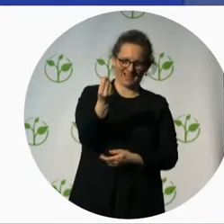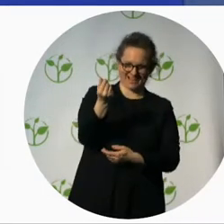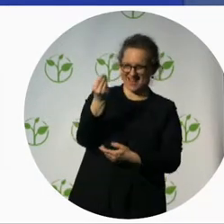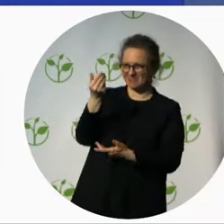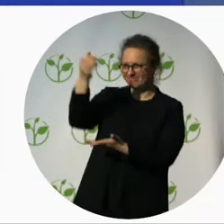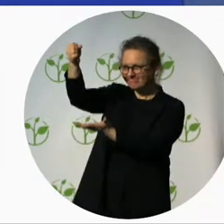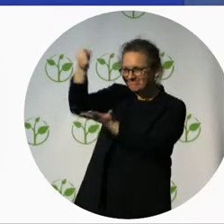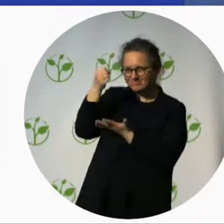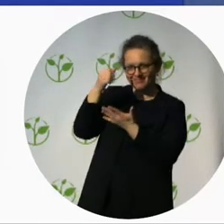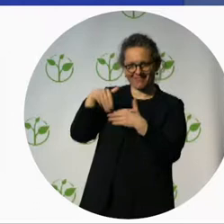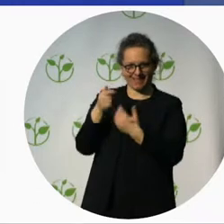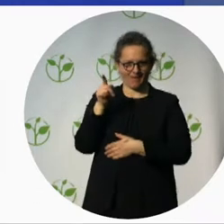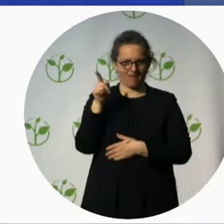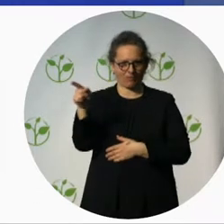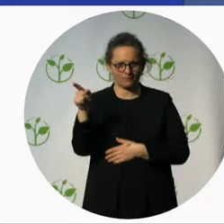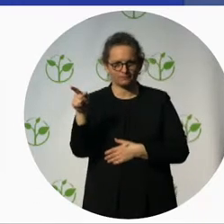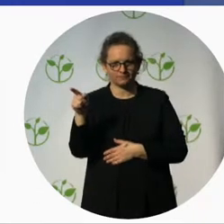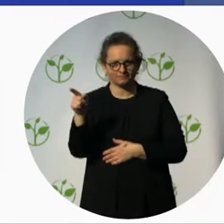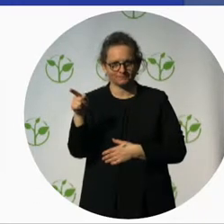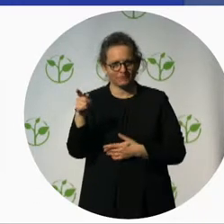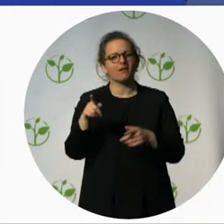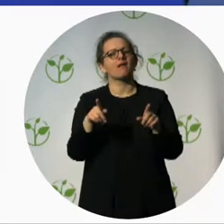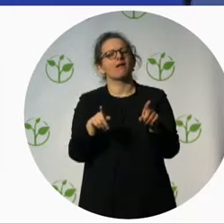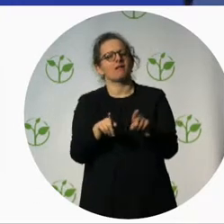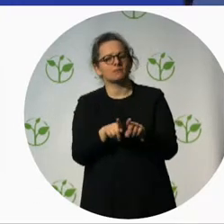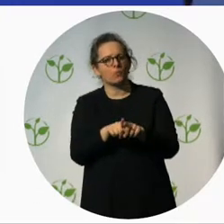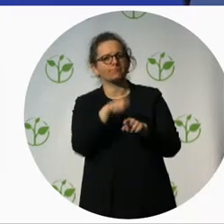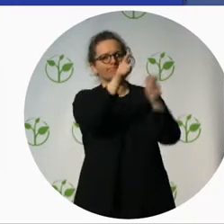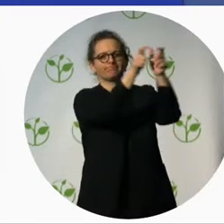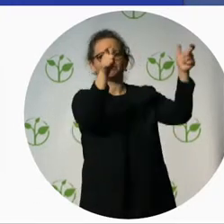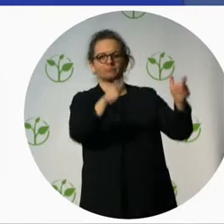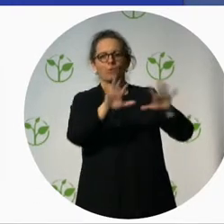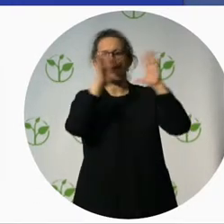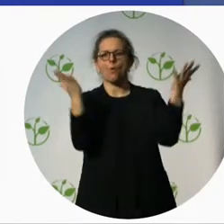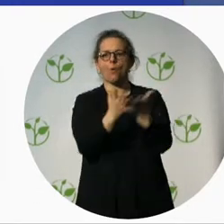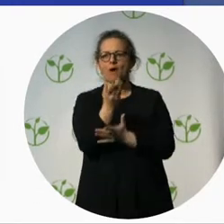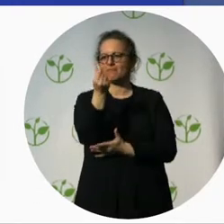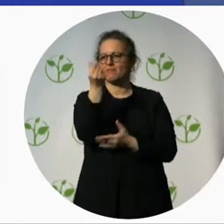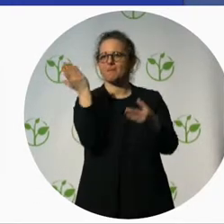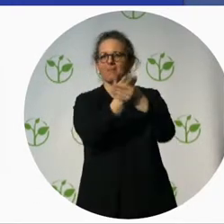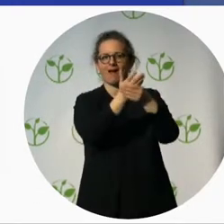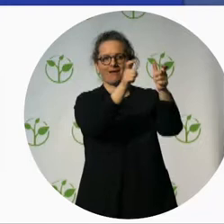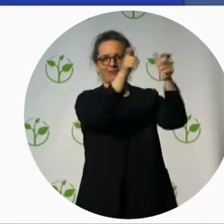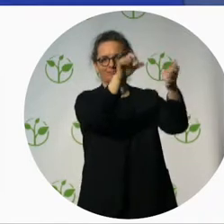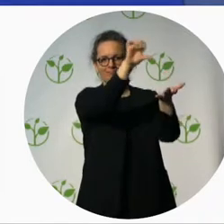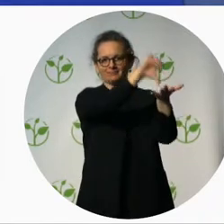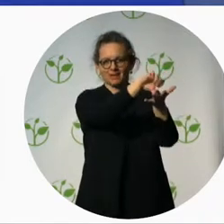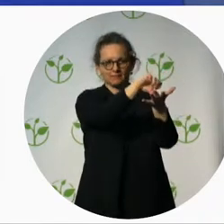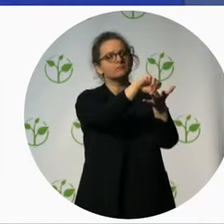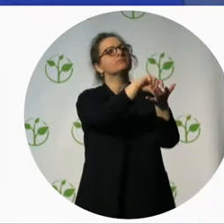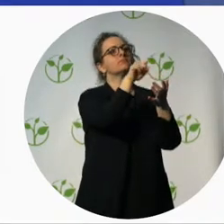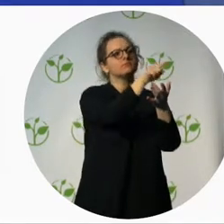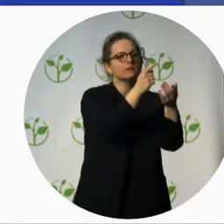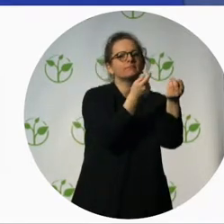disabilities around the world. 80% of those are in the underdeveloped world. I would